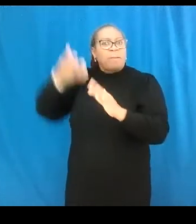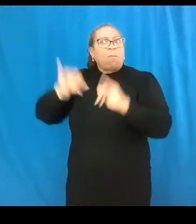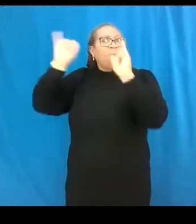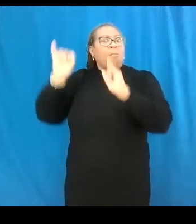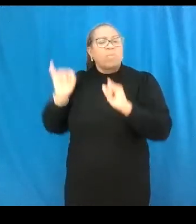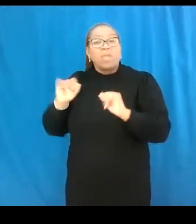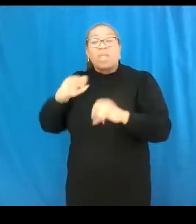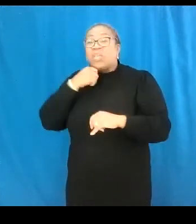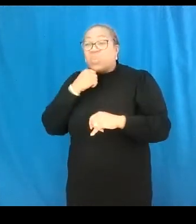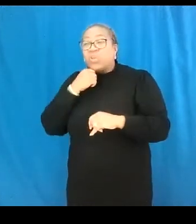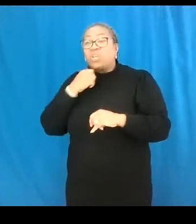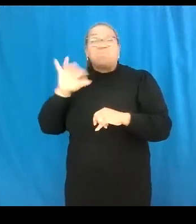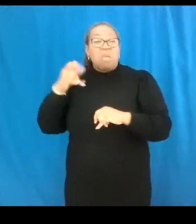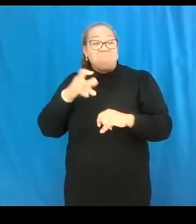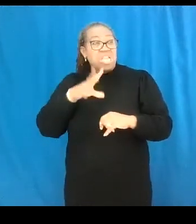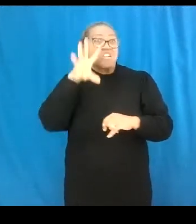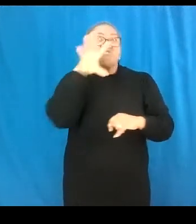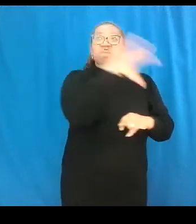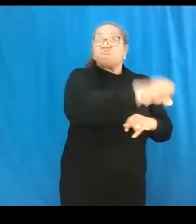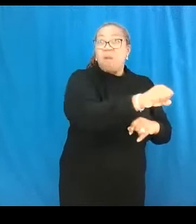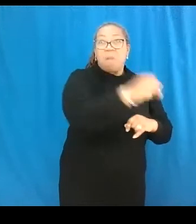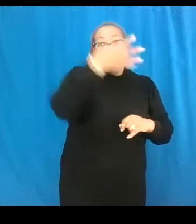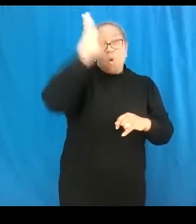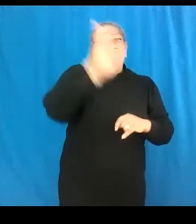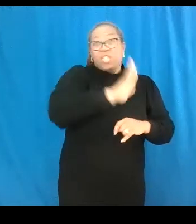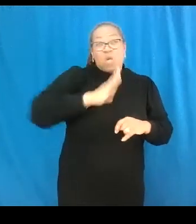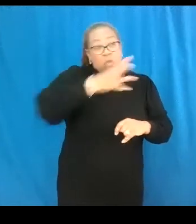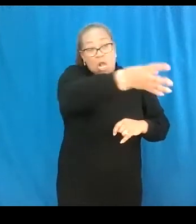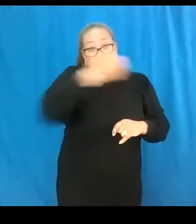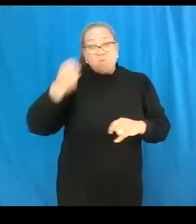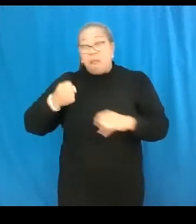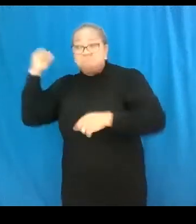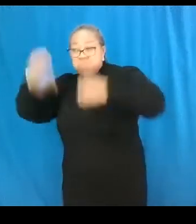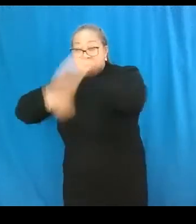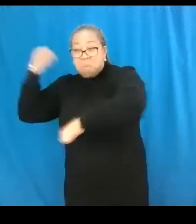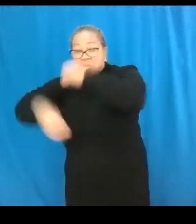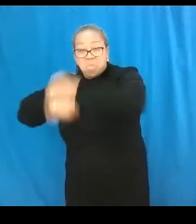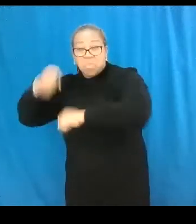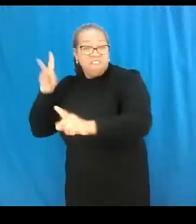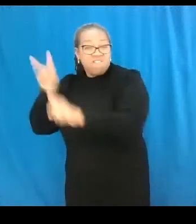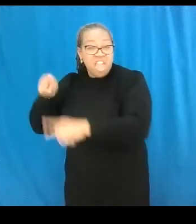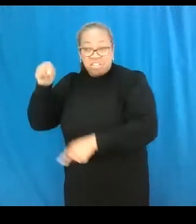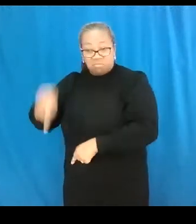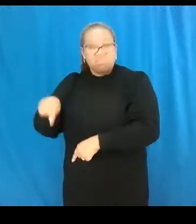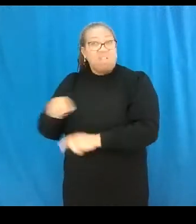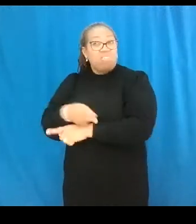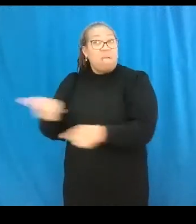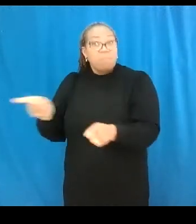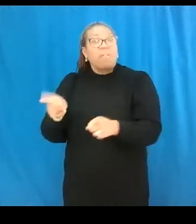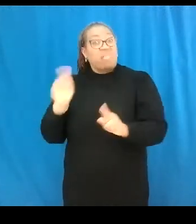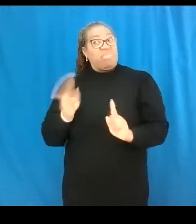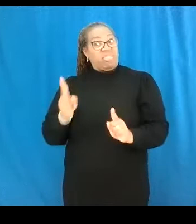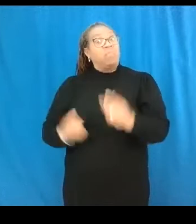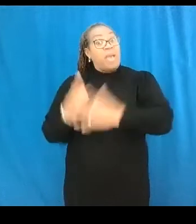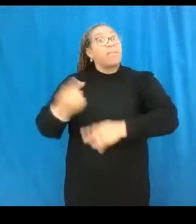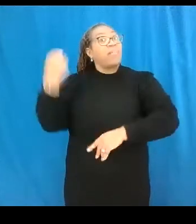far as carrying acts of violence against the Romans. So this was the landscape of Jesus's teaching.